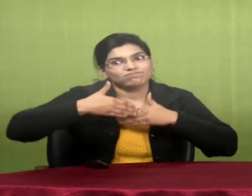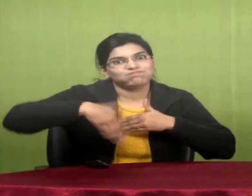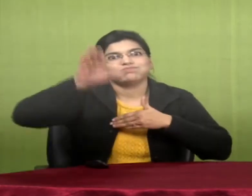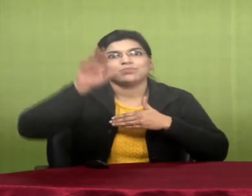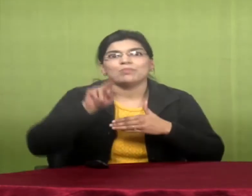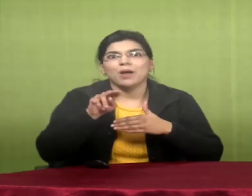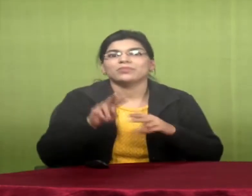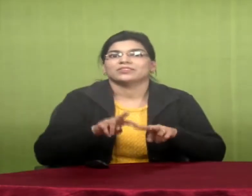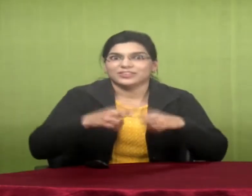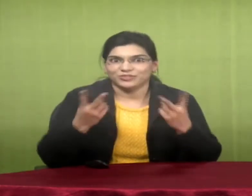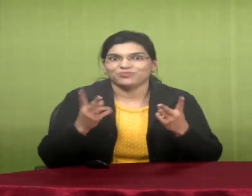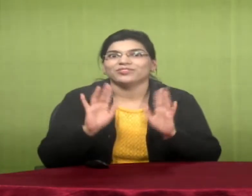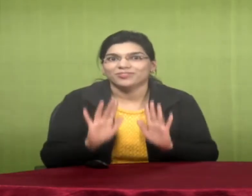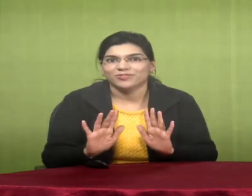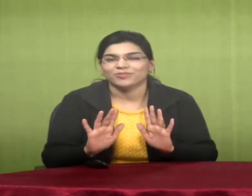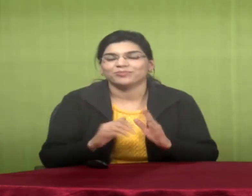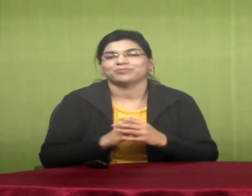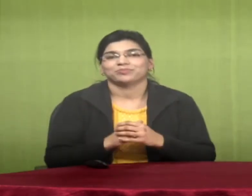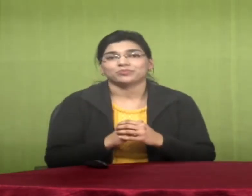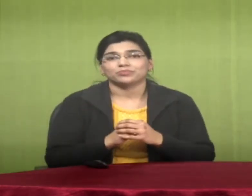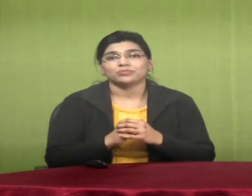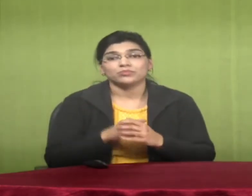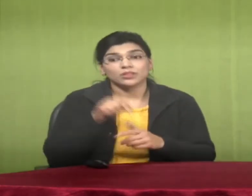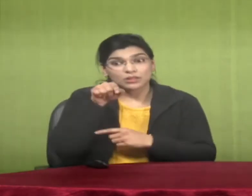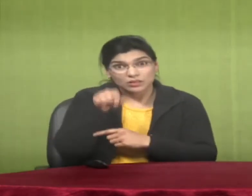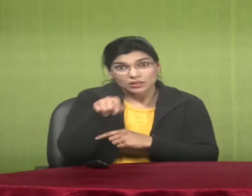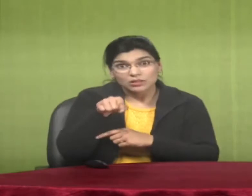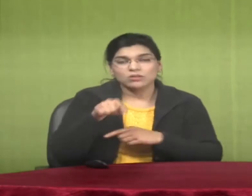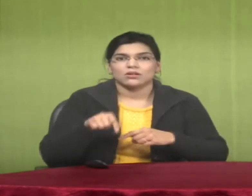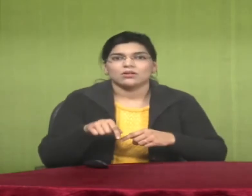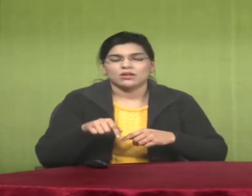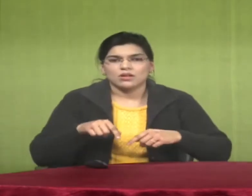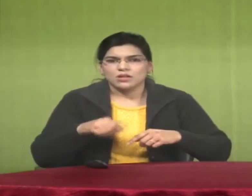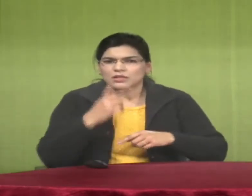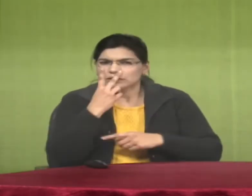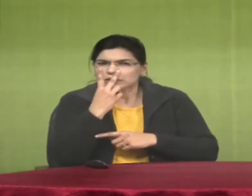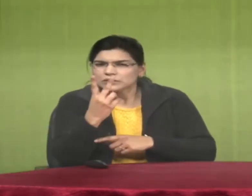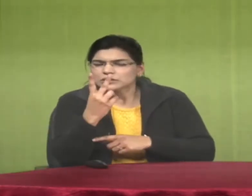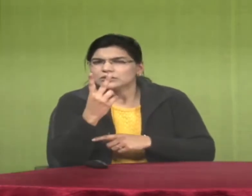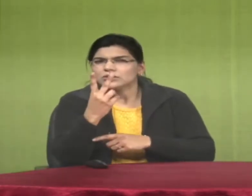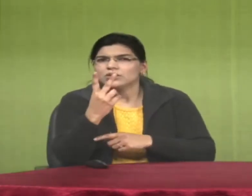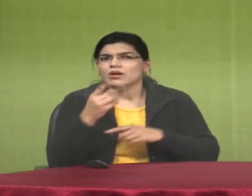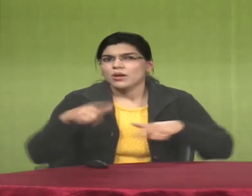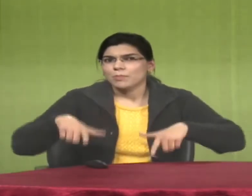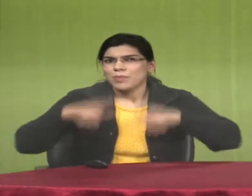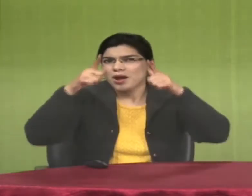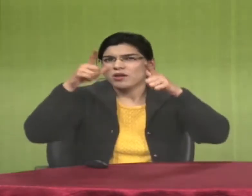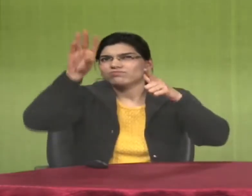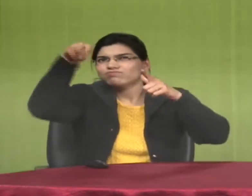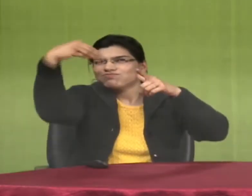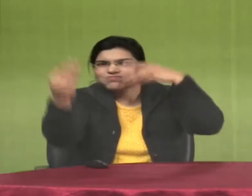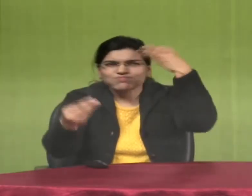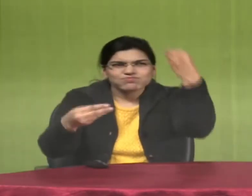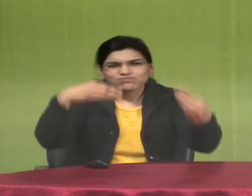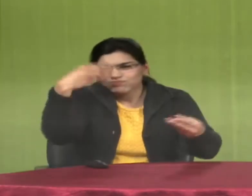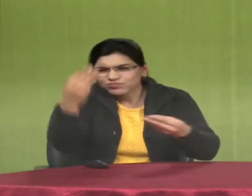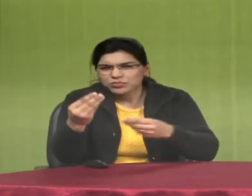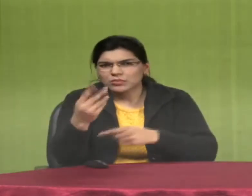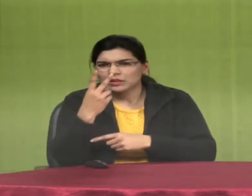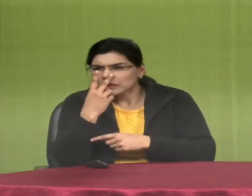both the lives? No, you can't. So similarly, it's impossible to travel both the roads. The woods are